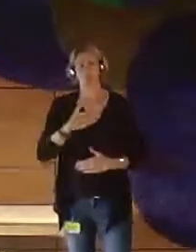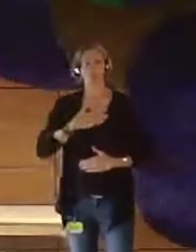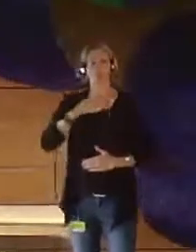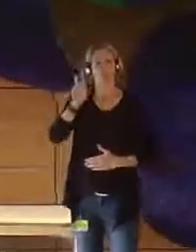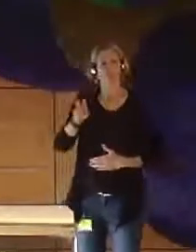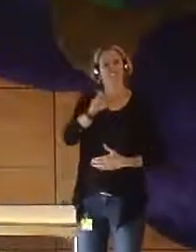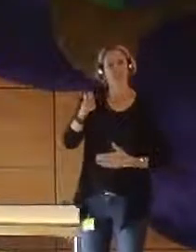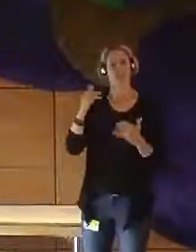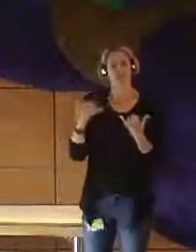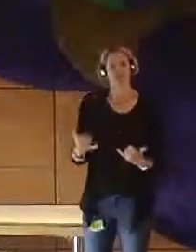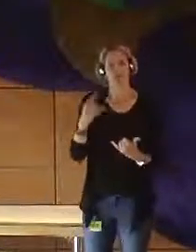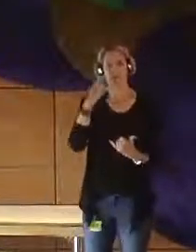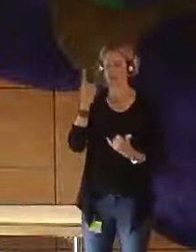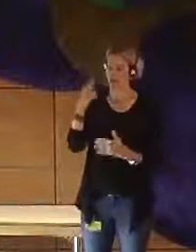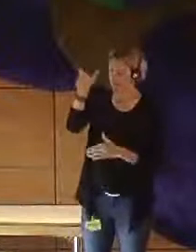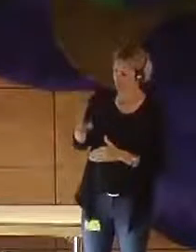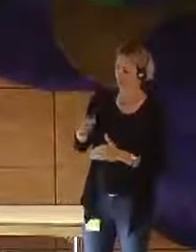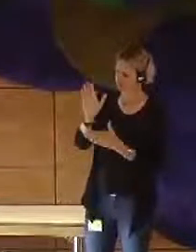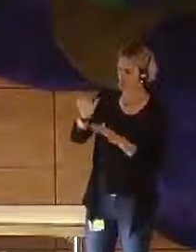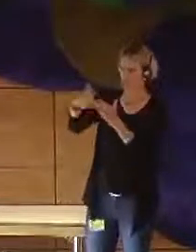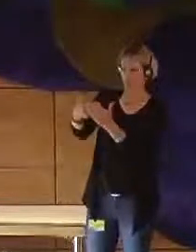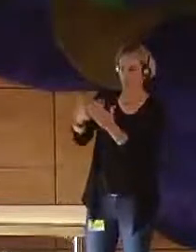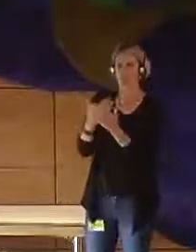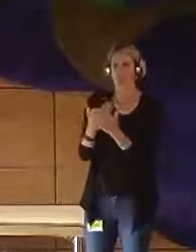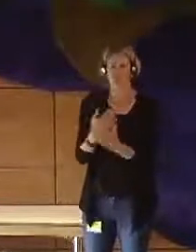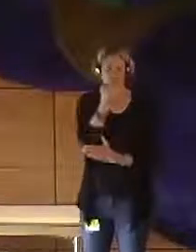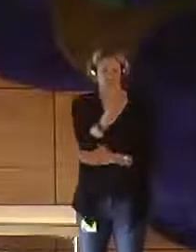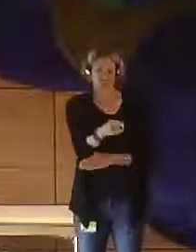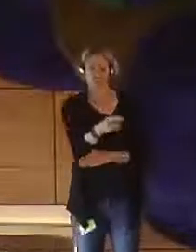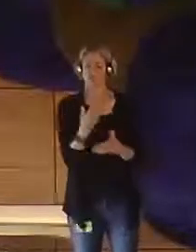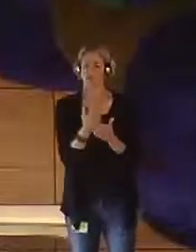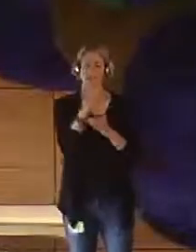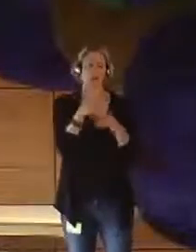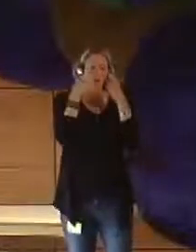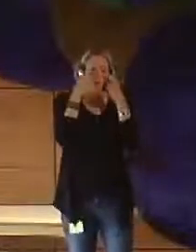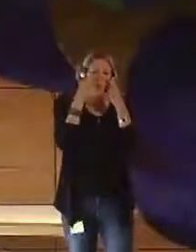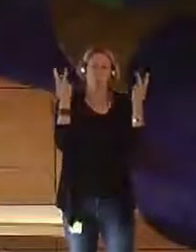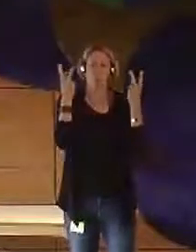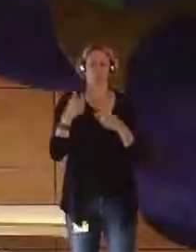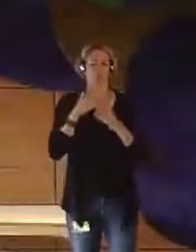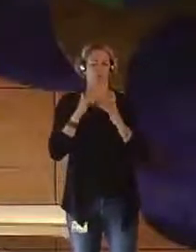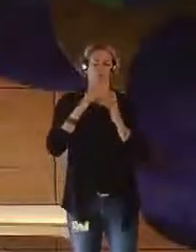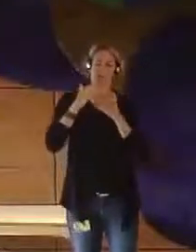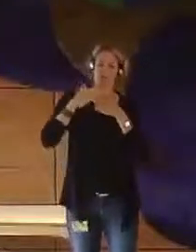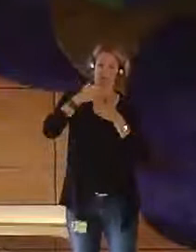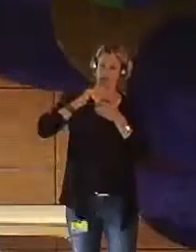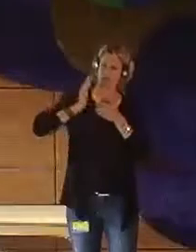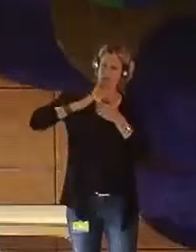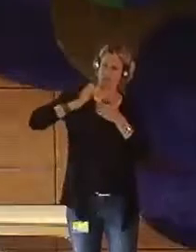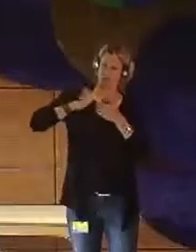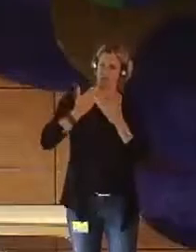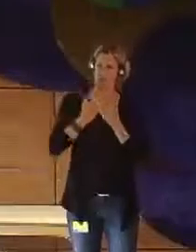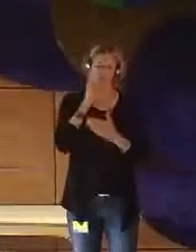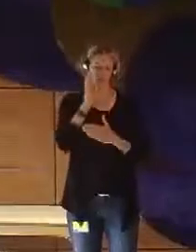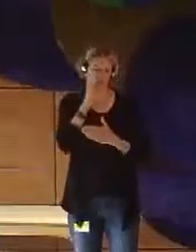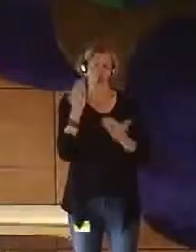or choanal atresia, that the endocrinologist is asked to review them as a matter of some urgency. So I get all of those patients referred to me.